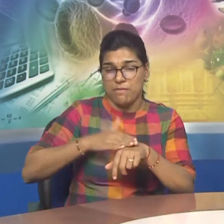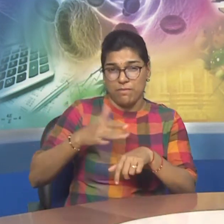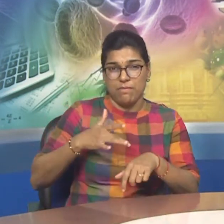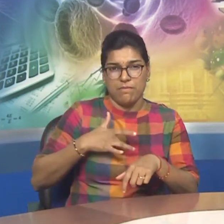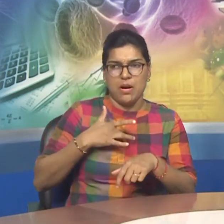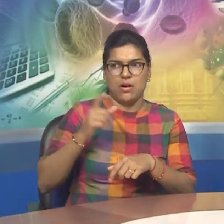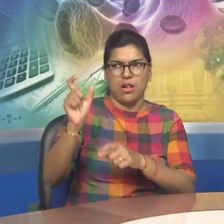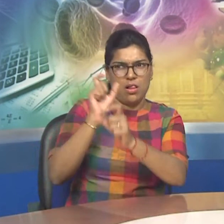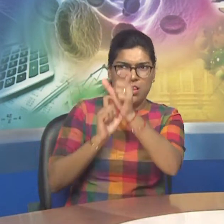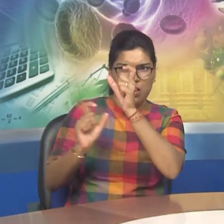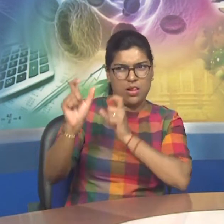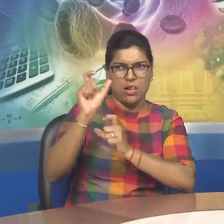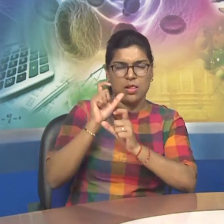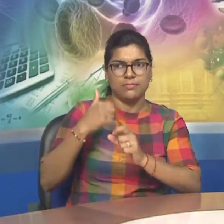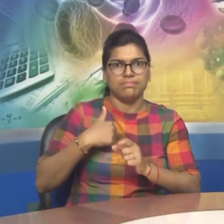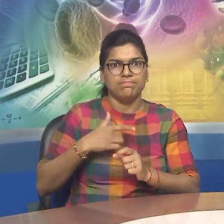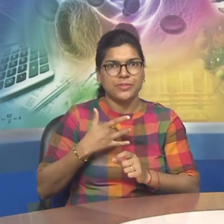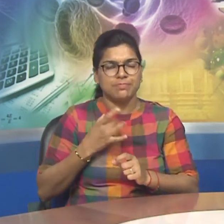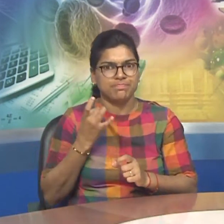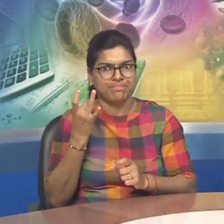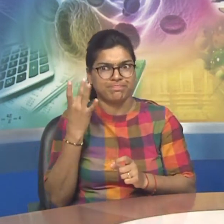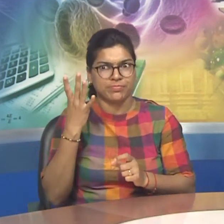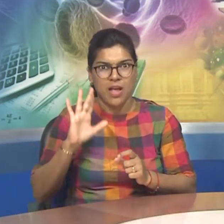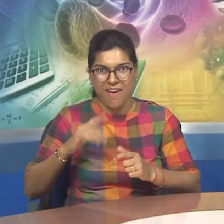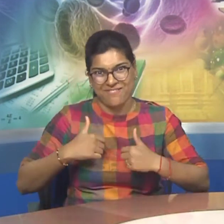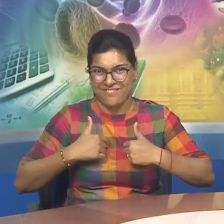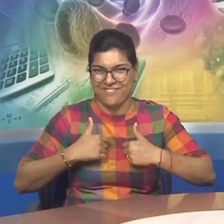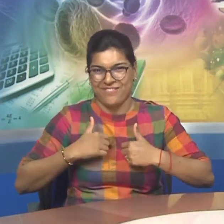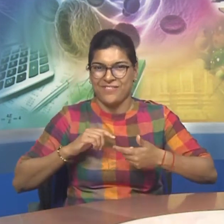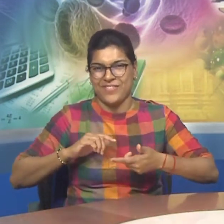effective way to dealing with people?